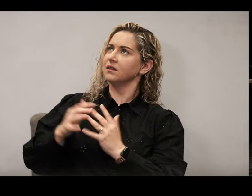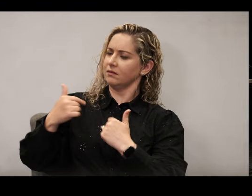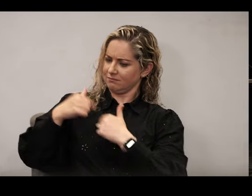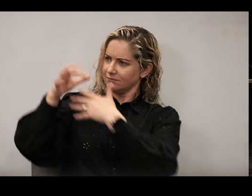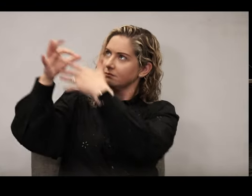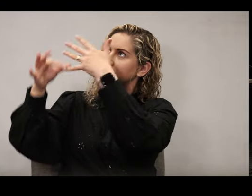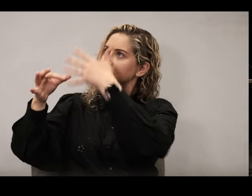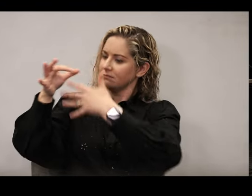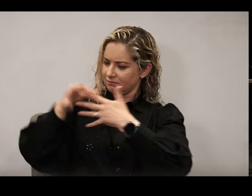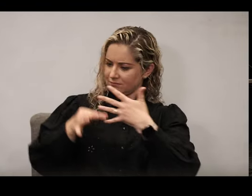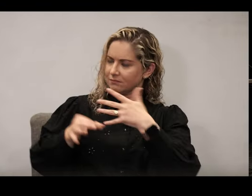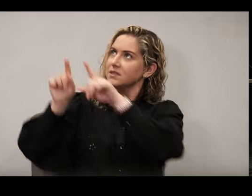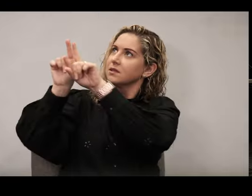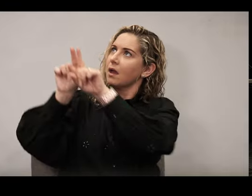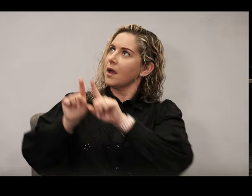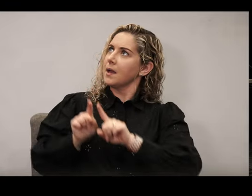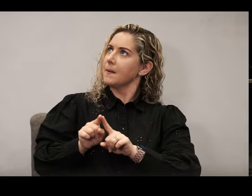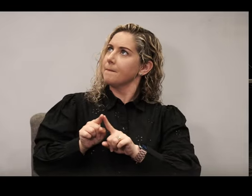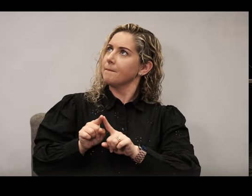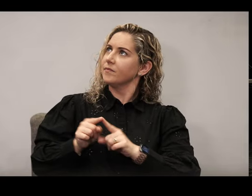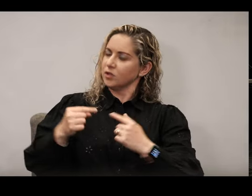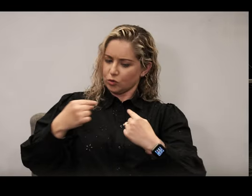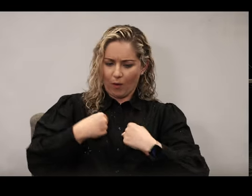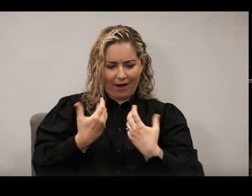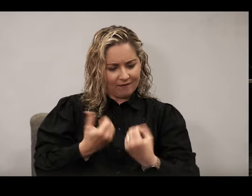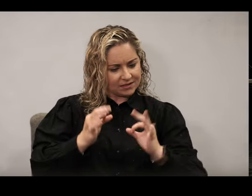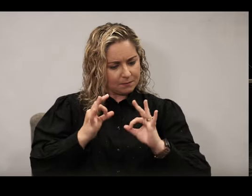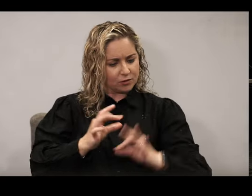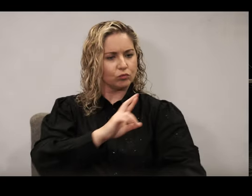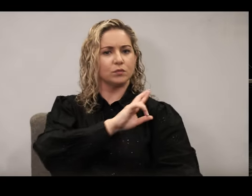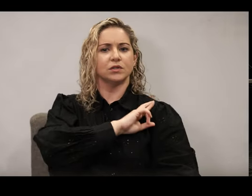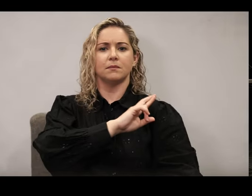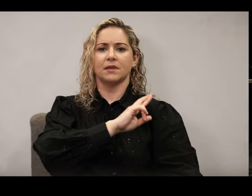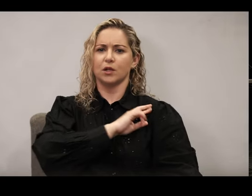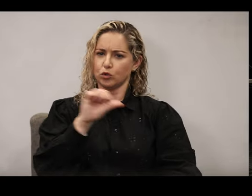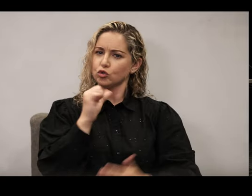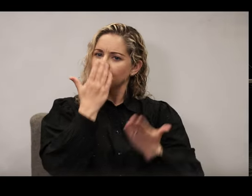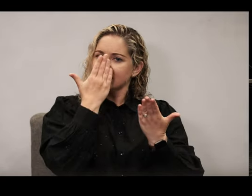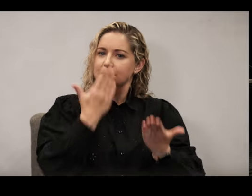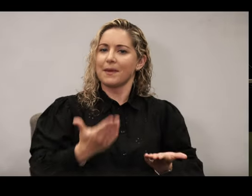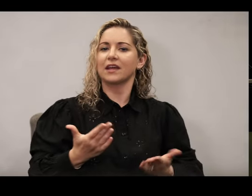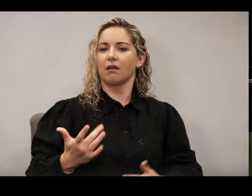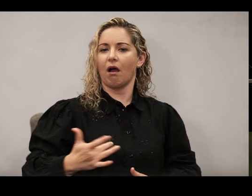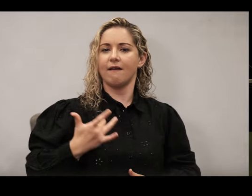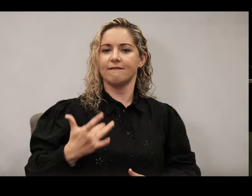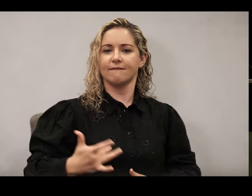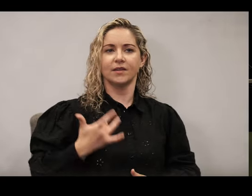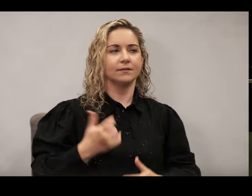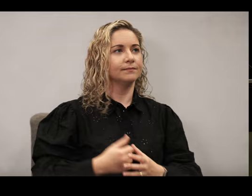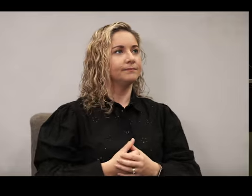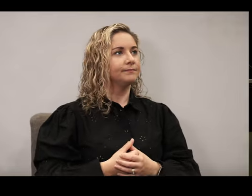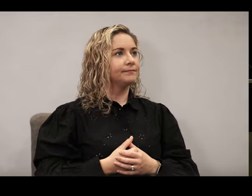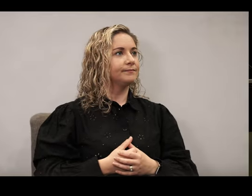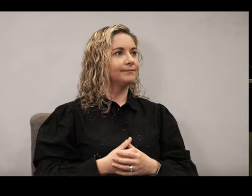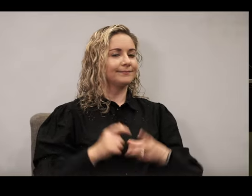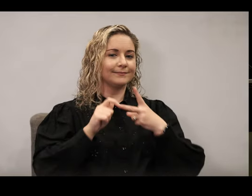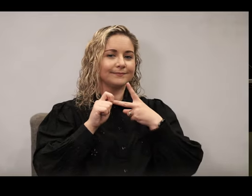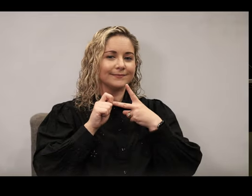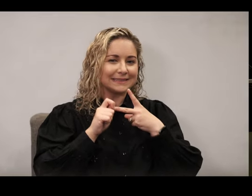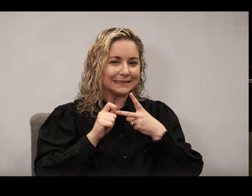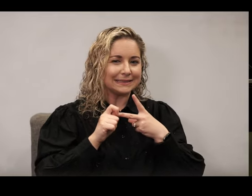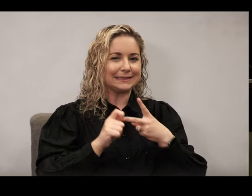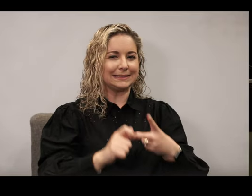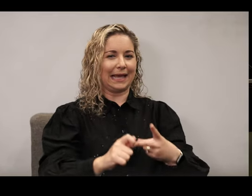the original image. Era two, the defaced image. In Genesis 2, humanity rebels against